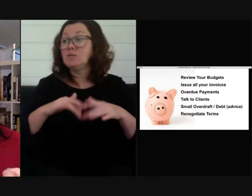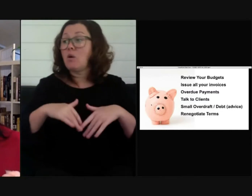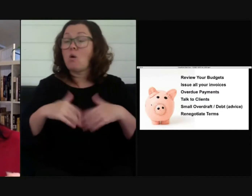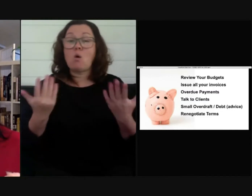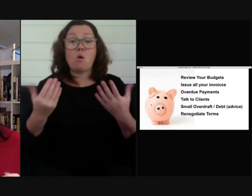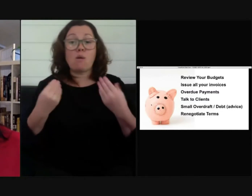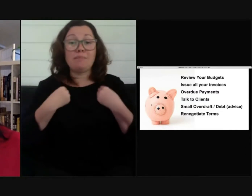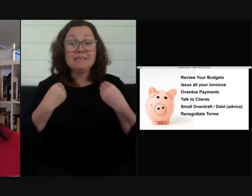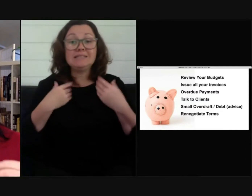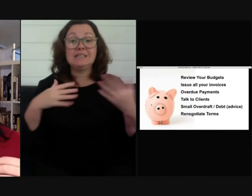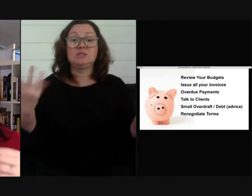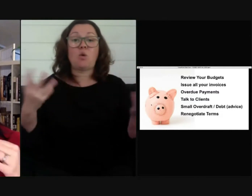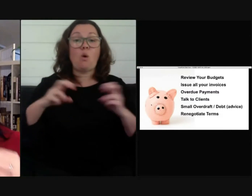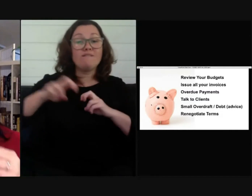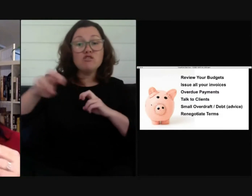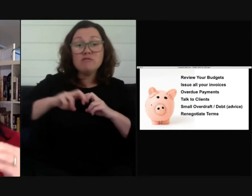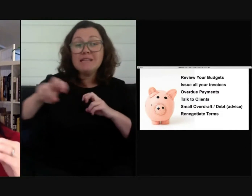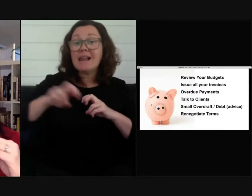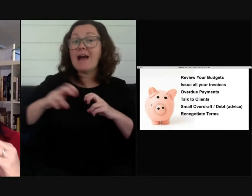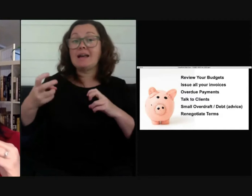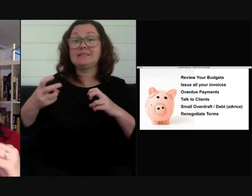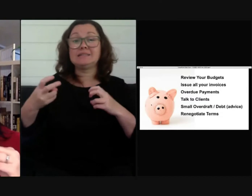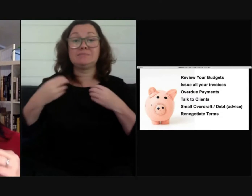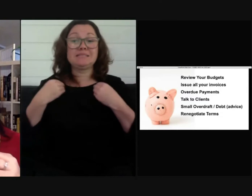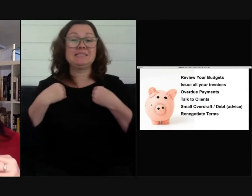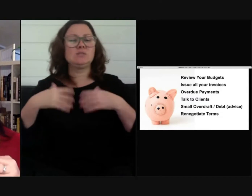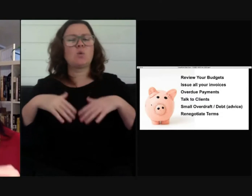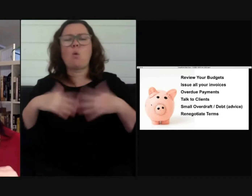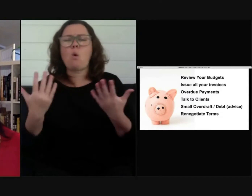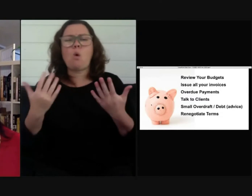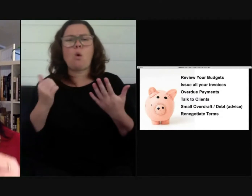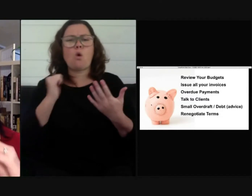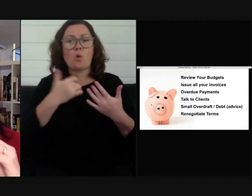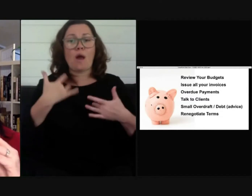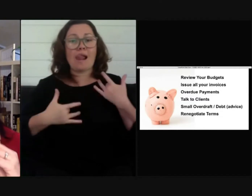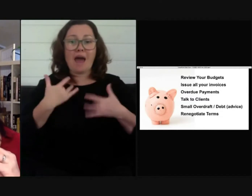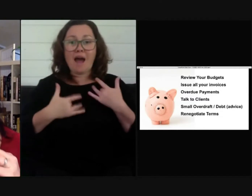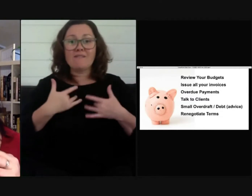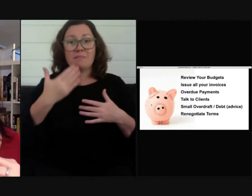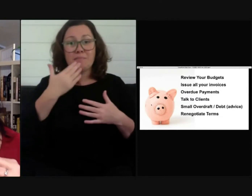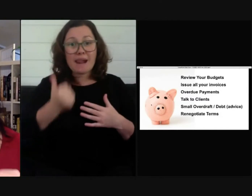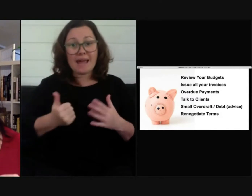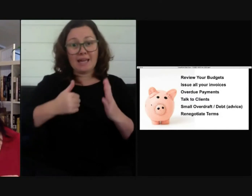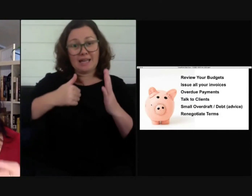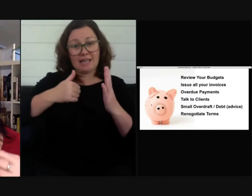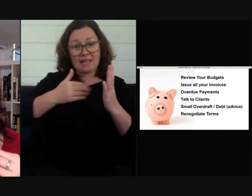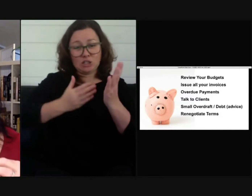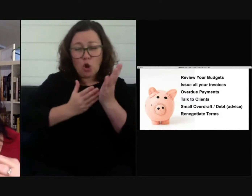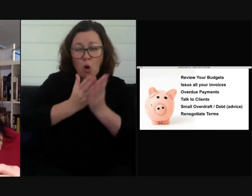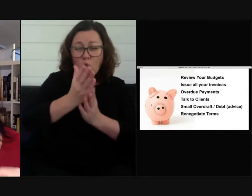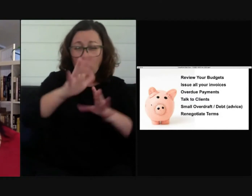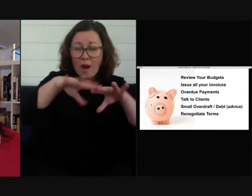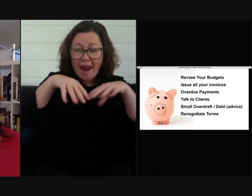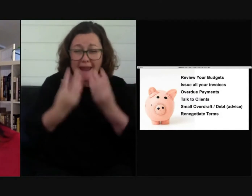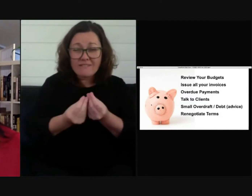for your personal life. Literally go through every single line of your budget, every single line of your expenses, and see if there's some more room to